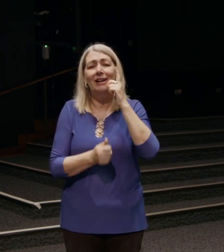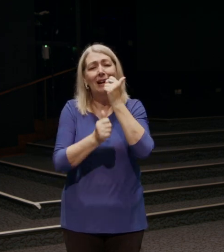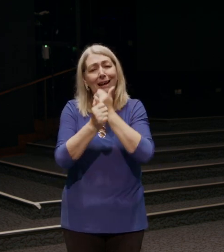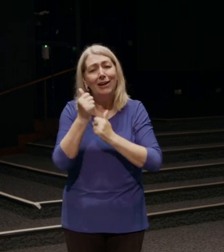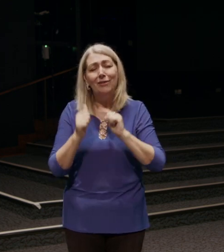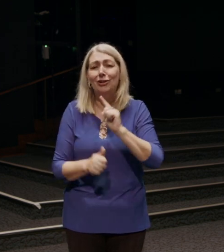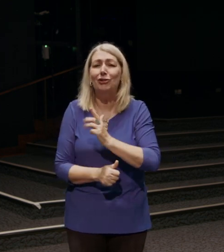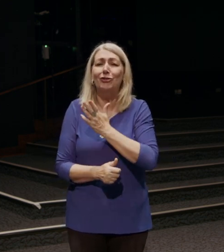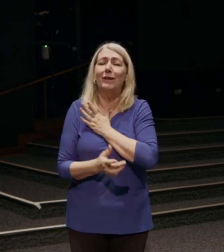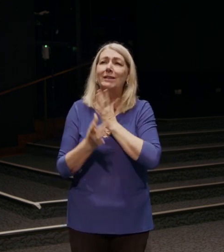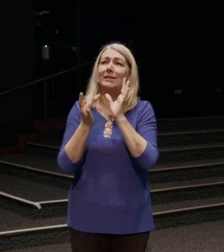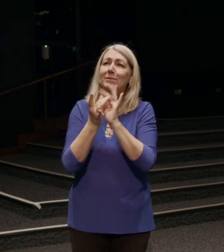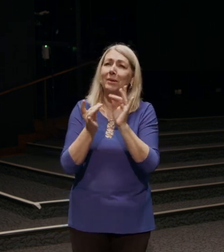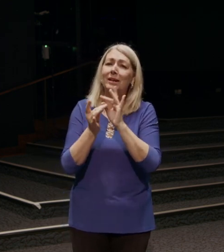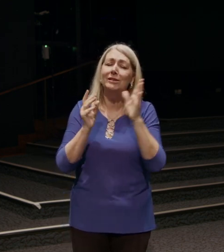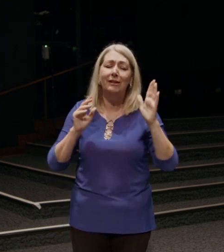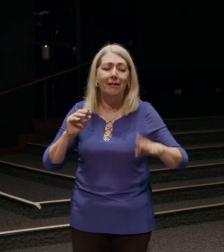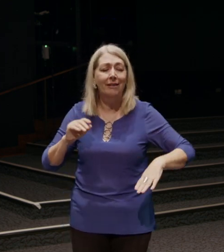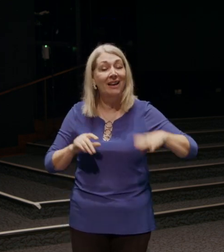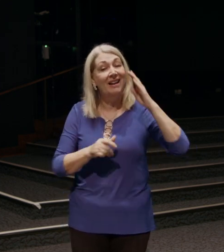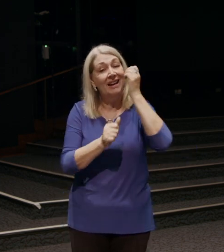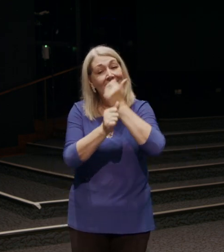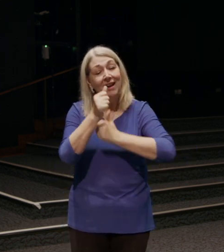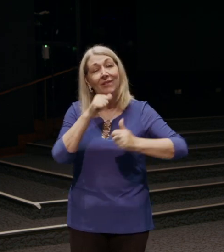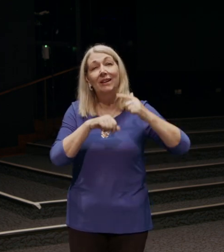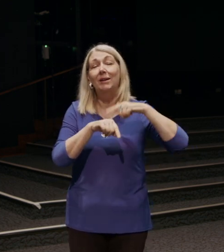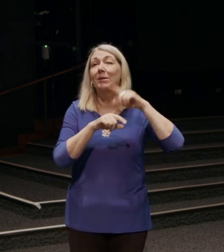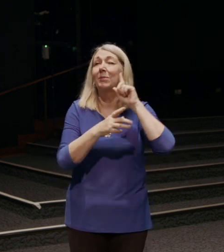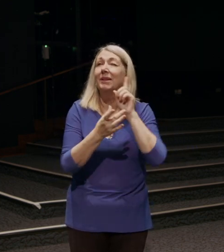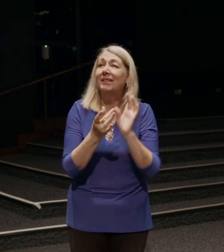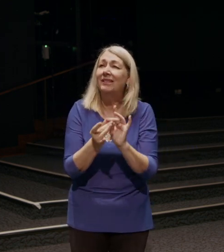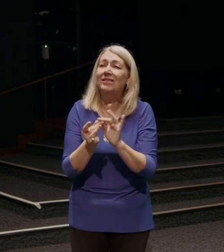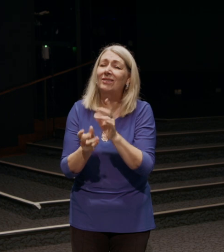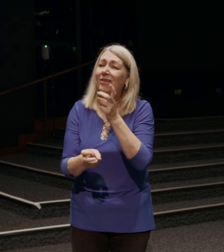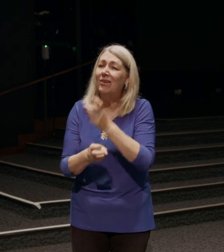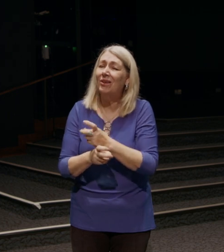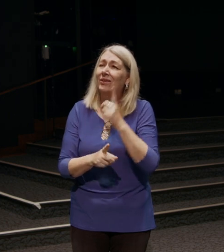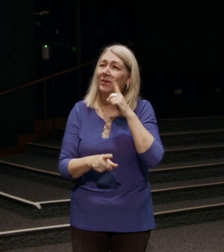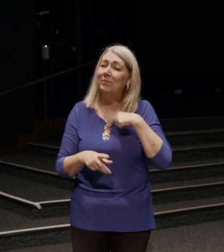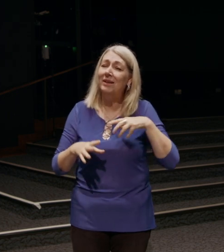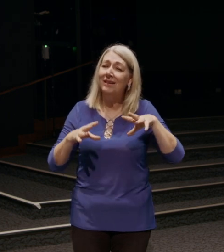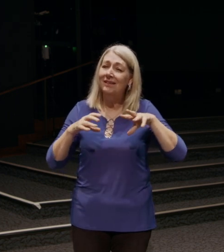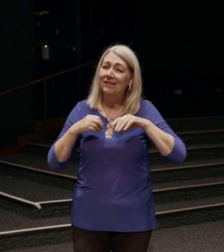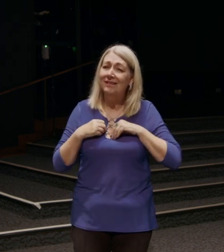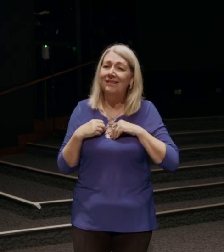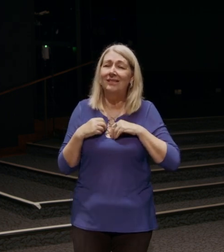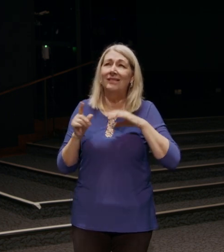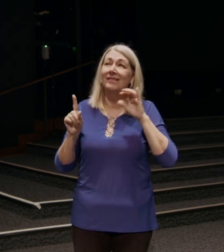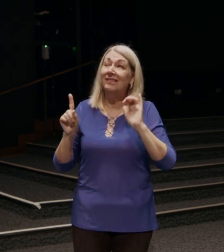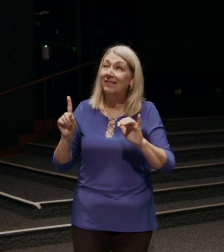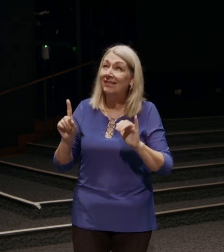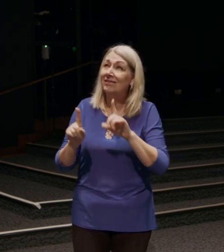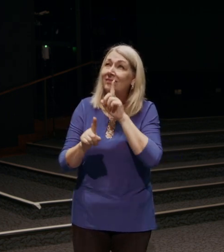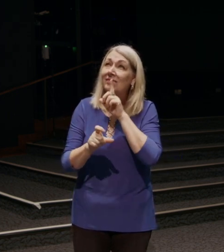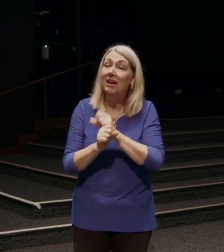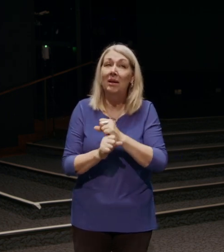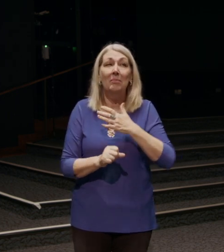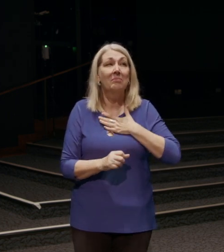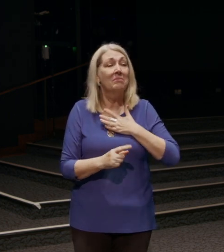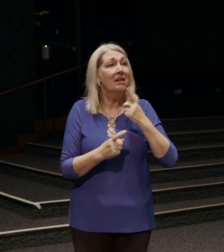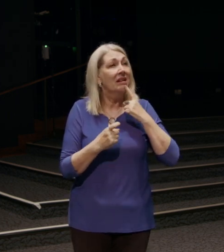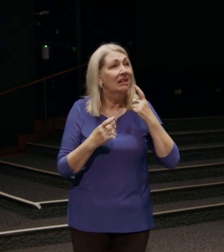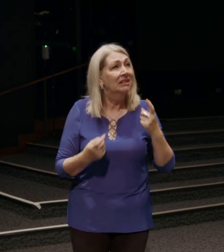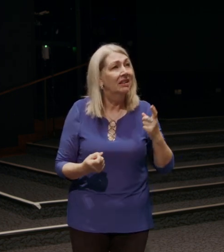message you can hear, and still, for some reason, it's been so hard for me to accept the fact that what I've done in my life